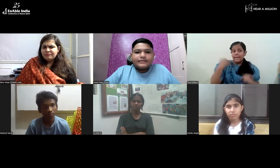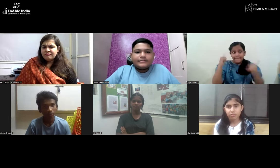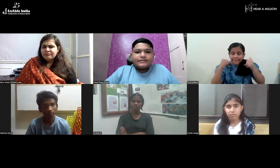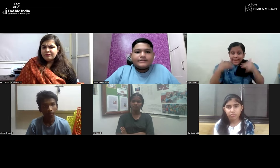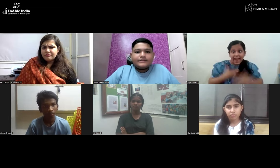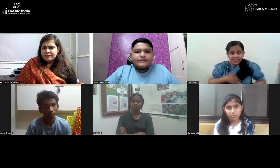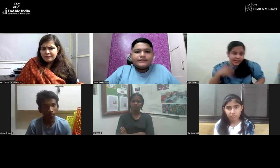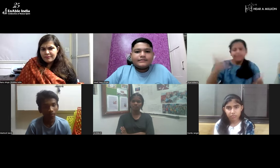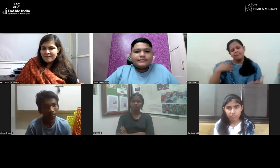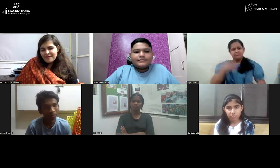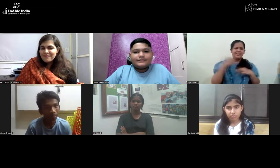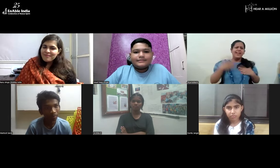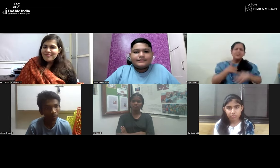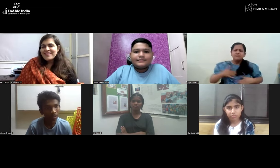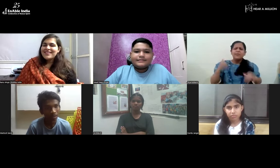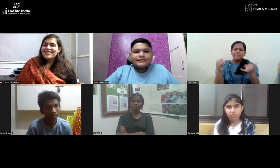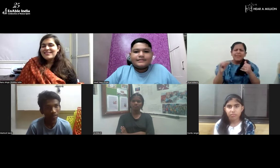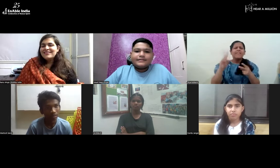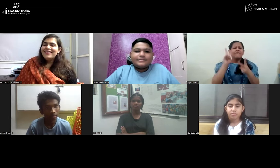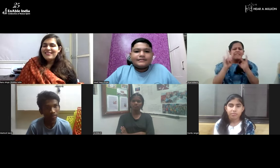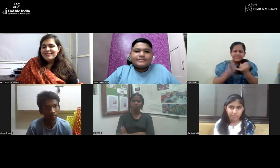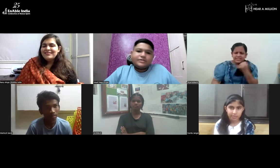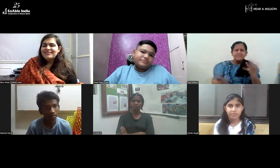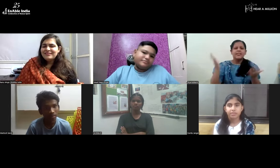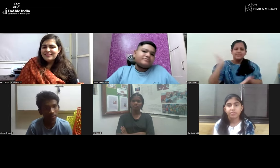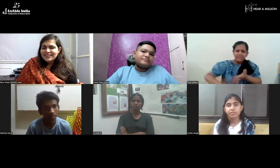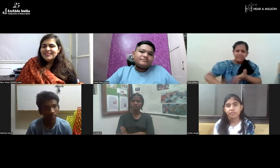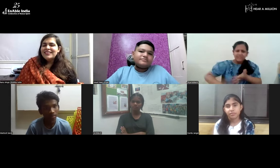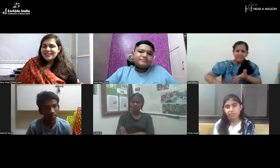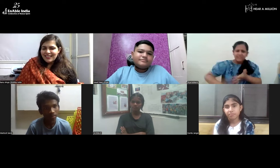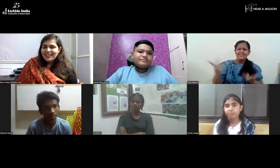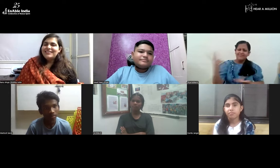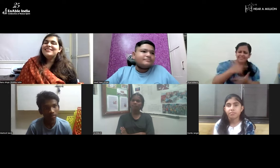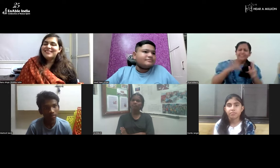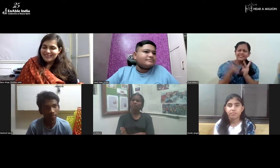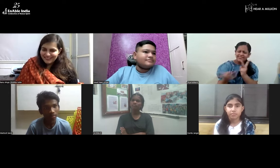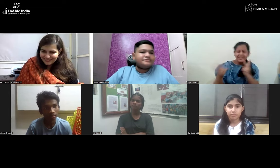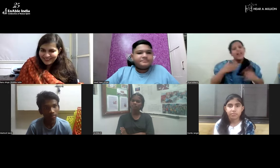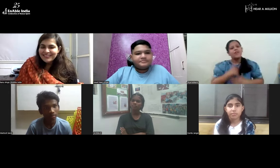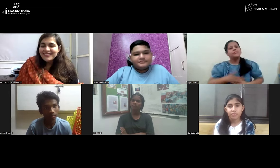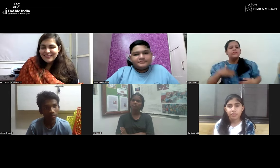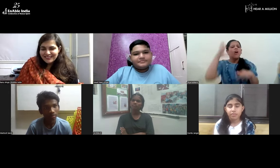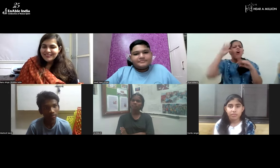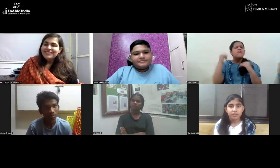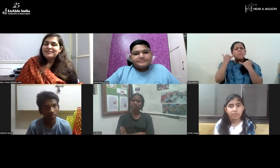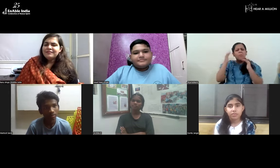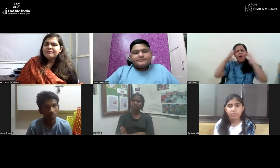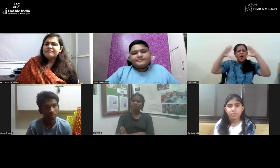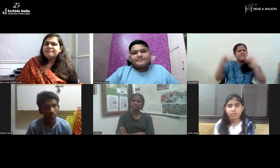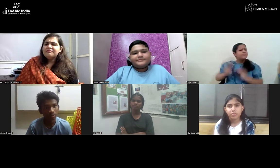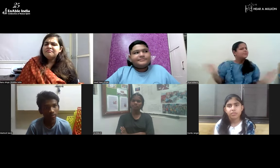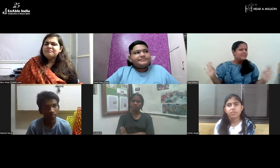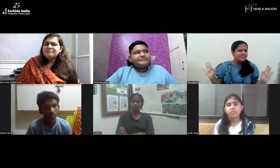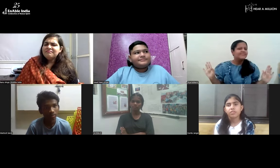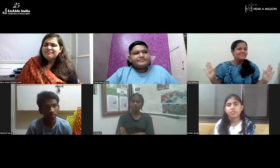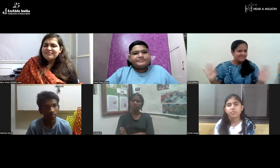So even if it's a close relative, you can't do that thing. It's your personal space, and you still cannot give